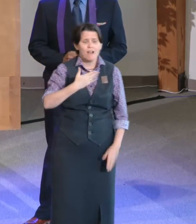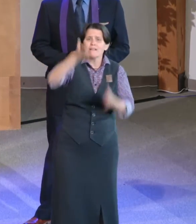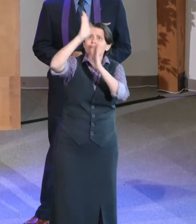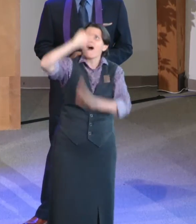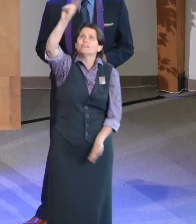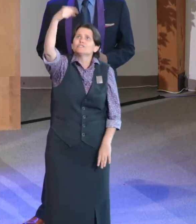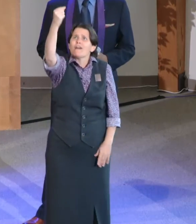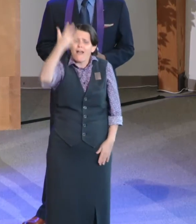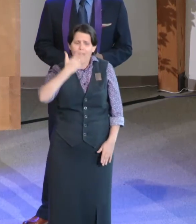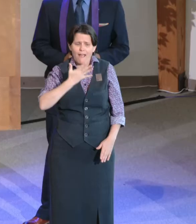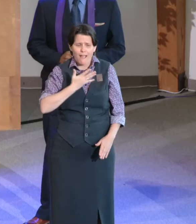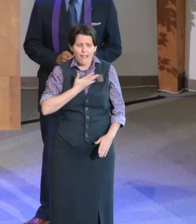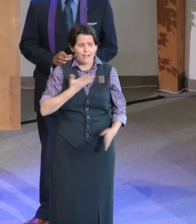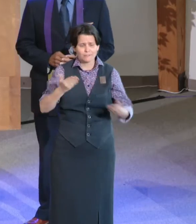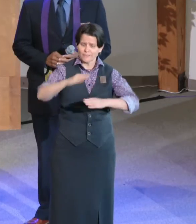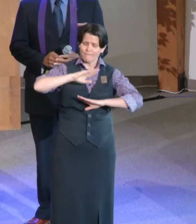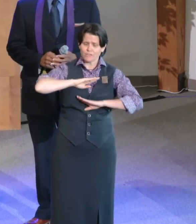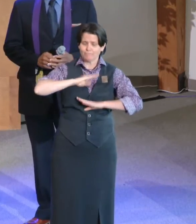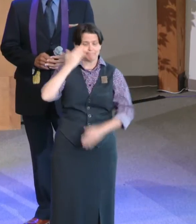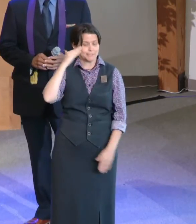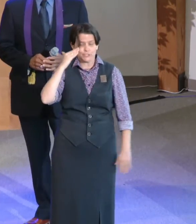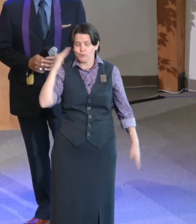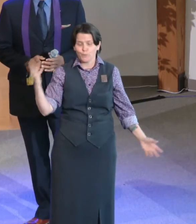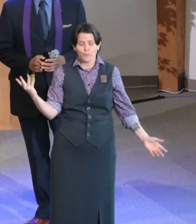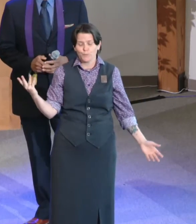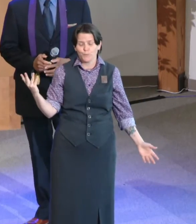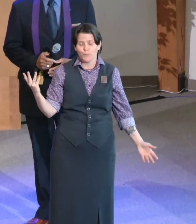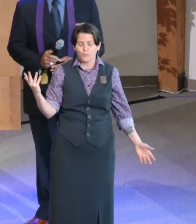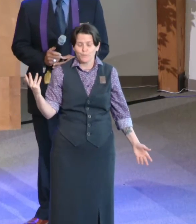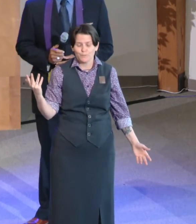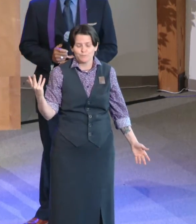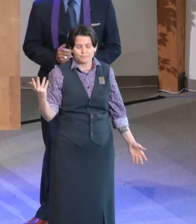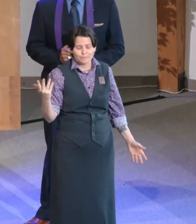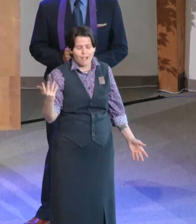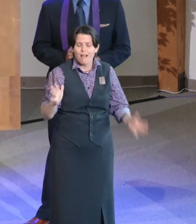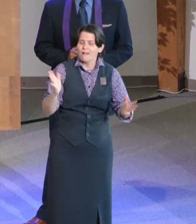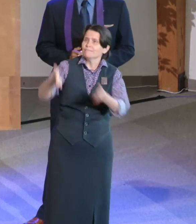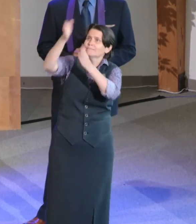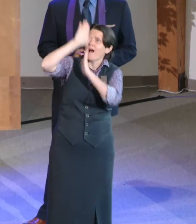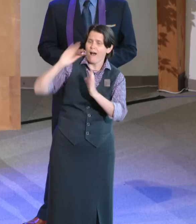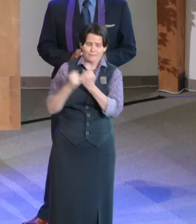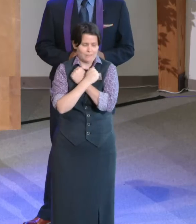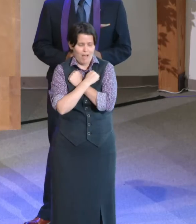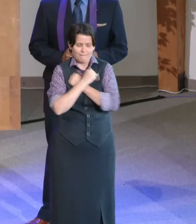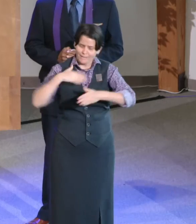sufficient. I didn't know the love of God was at